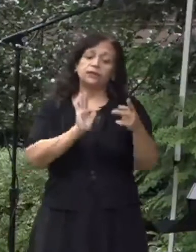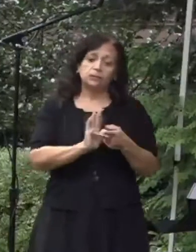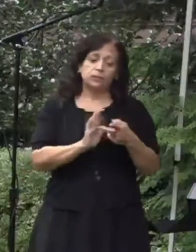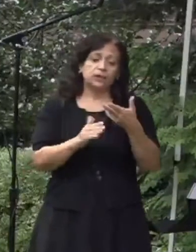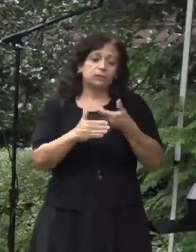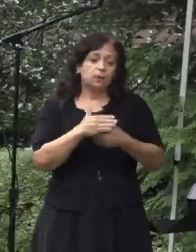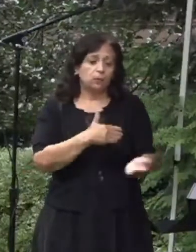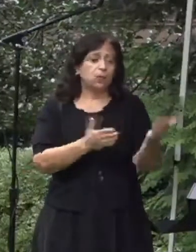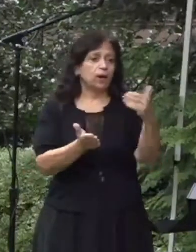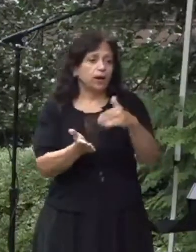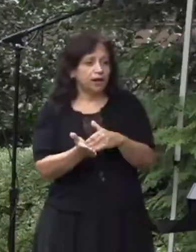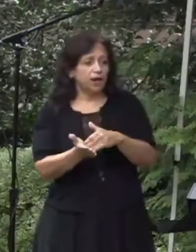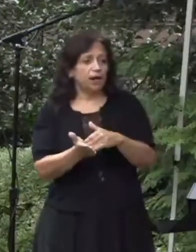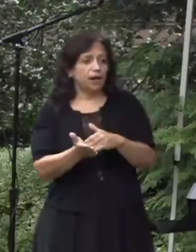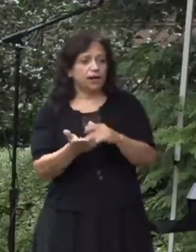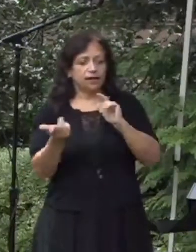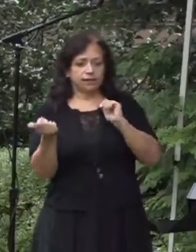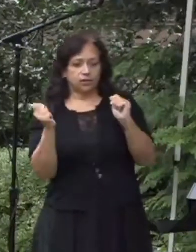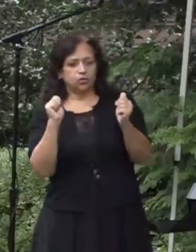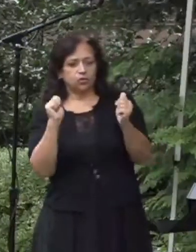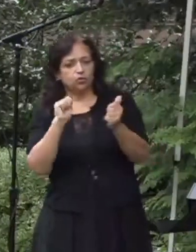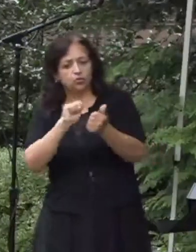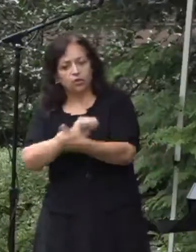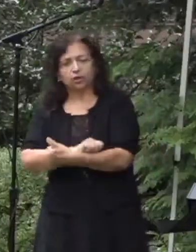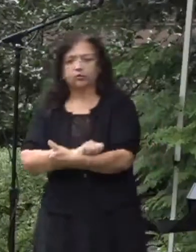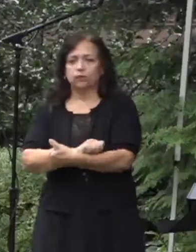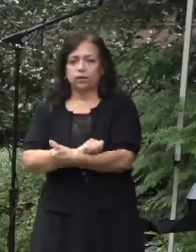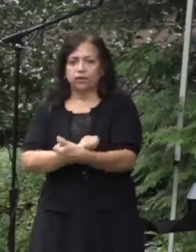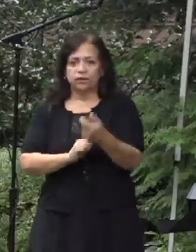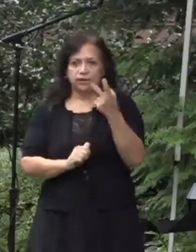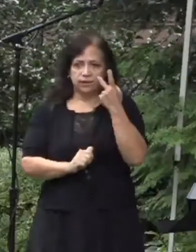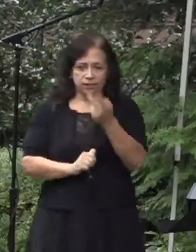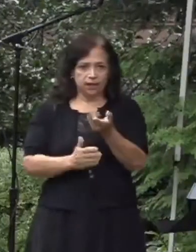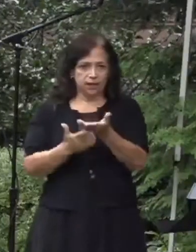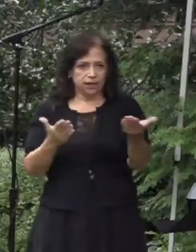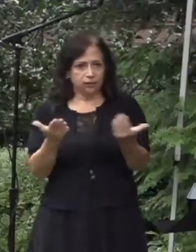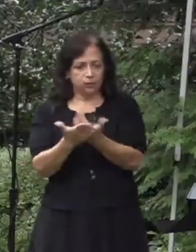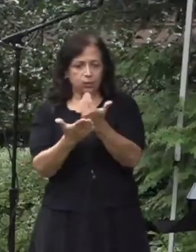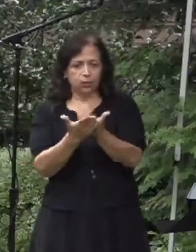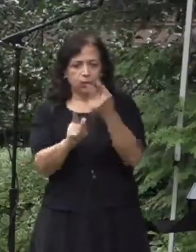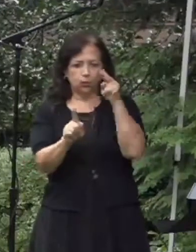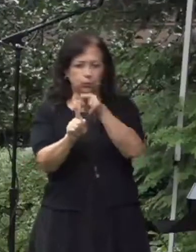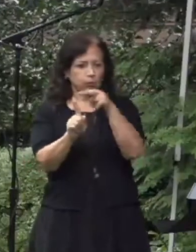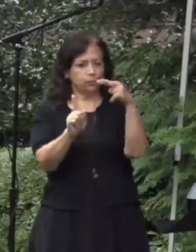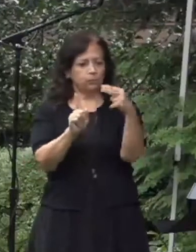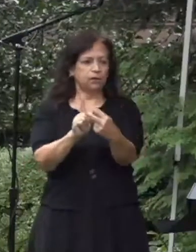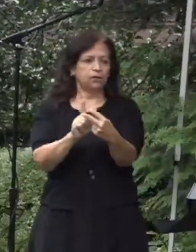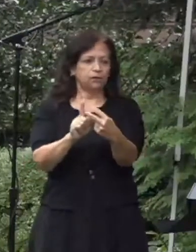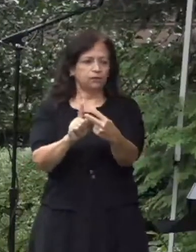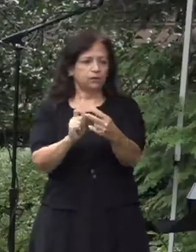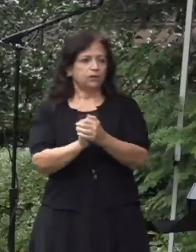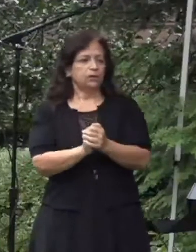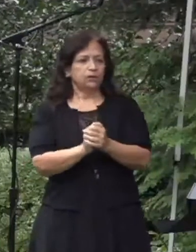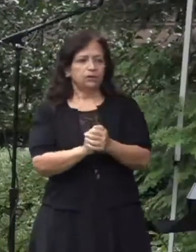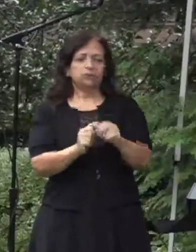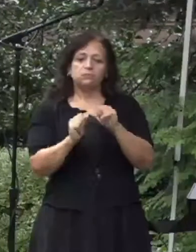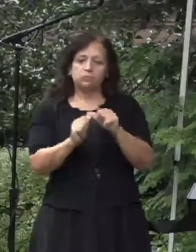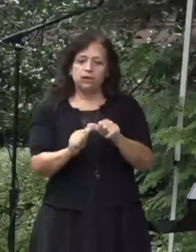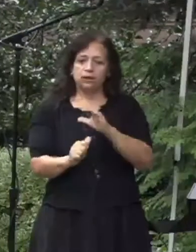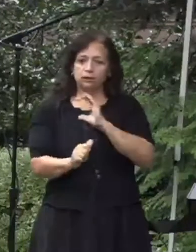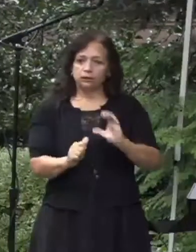being born again is about transformation and seeing things with new eyes. Being Christian